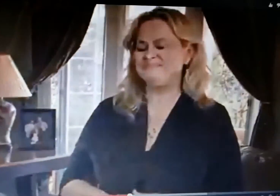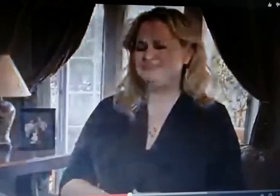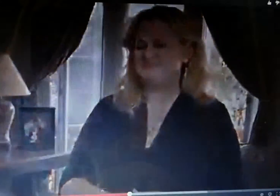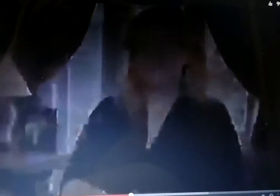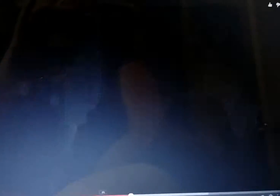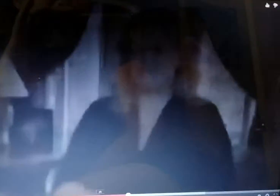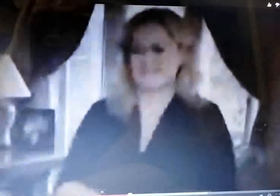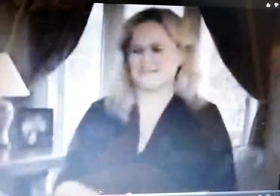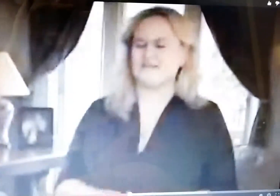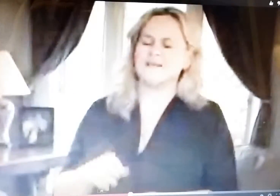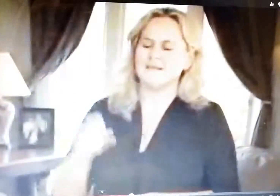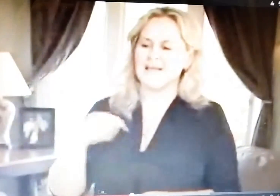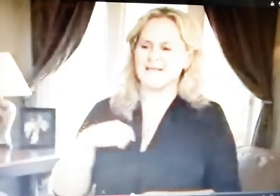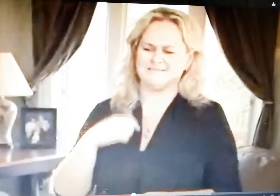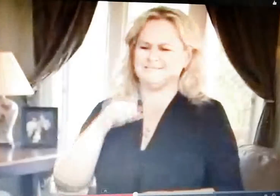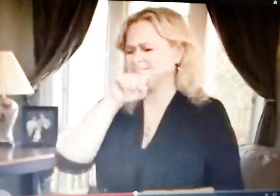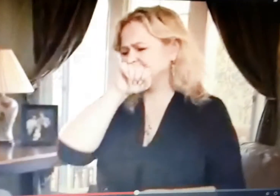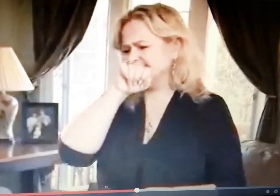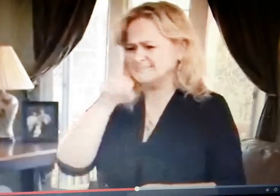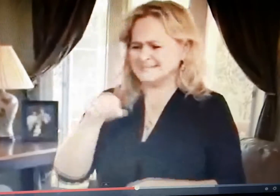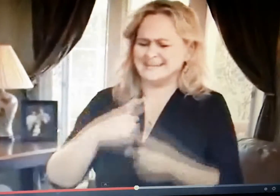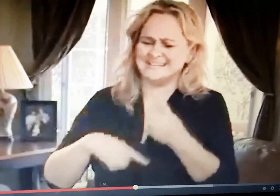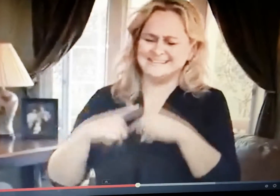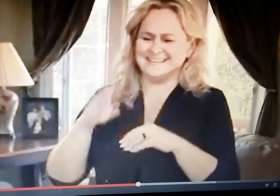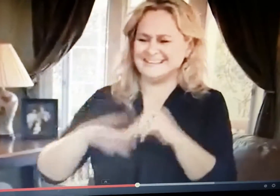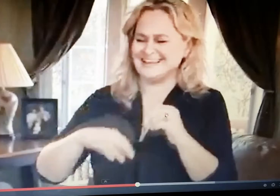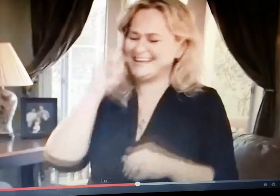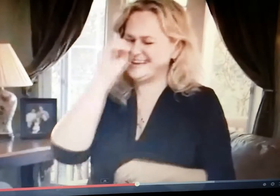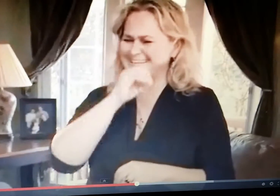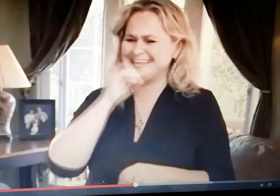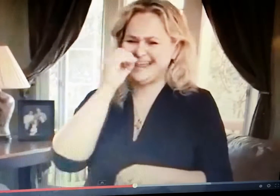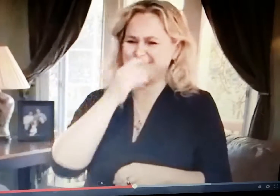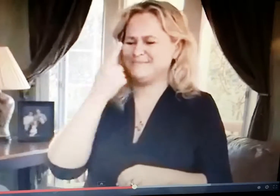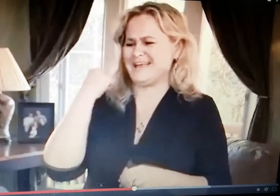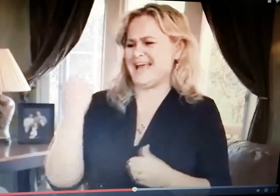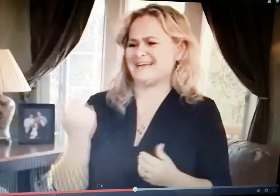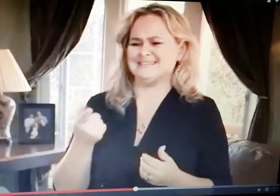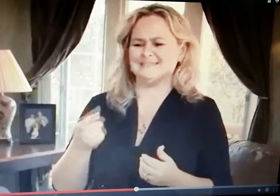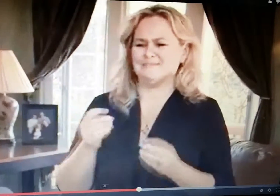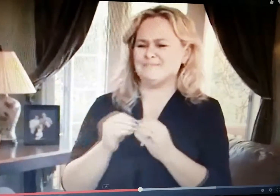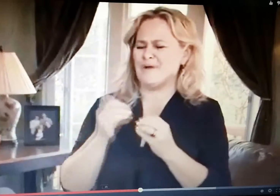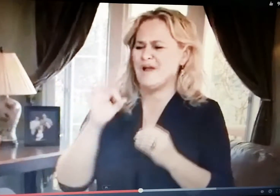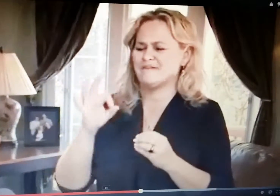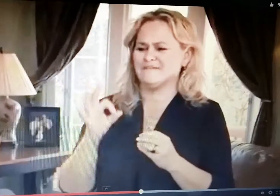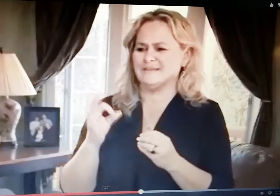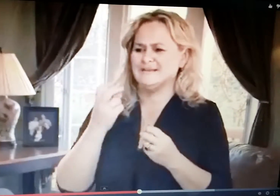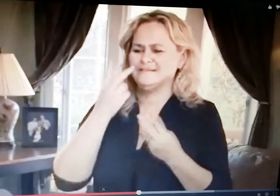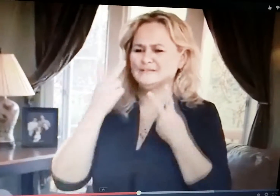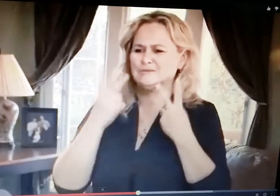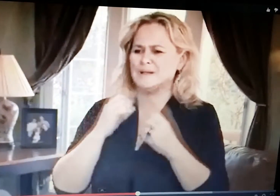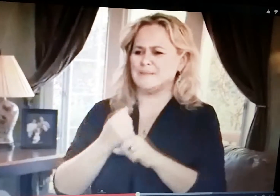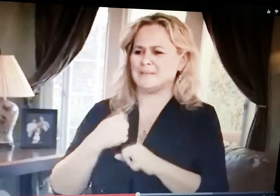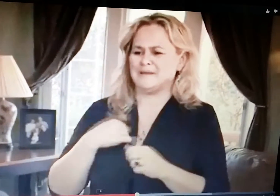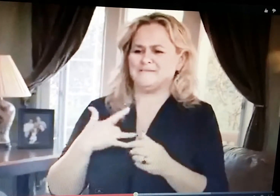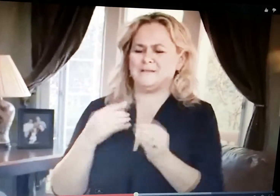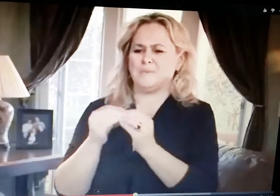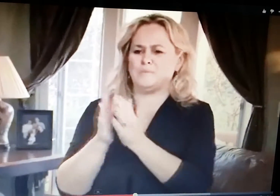So, because of MSD, that's how I learned sign. Now, I love sign. Yeah, I'm comfortable with oral,